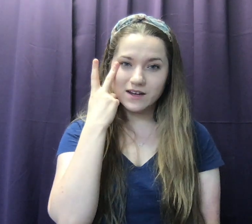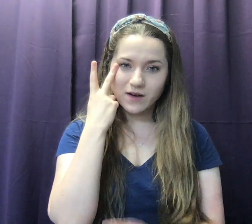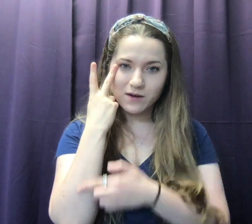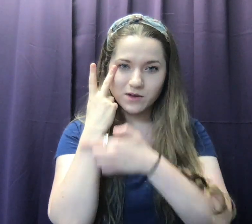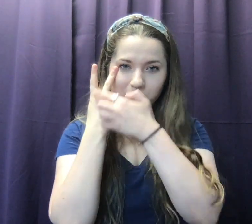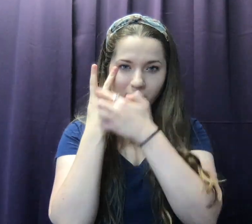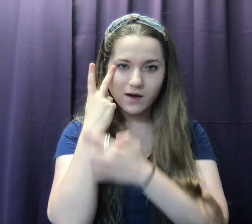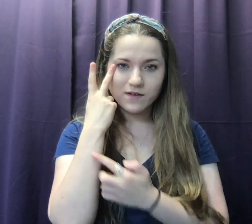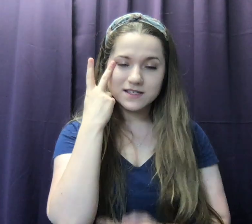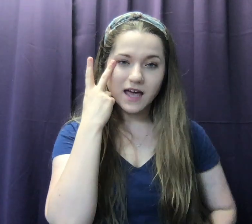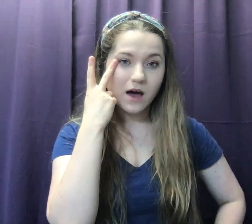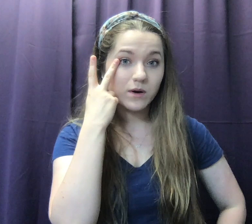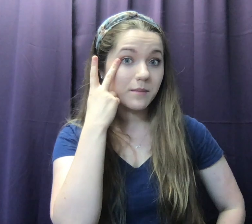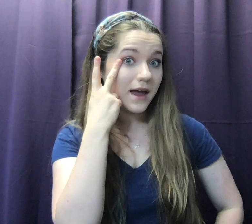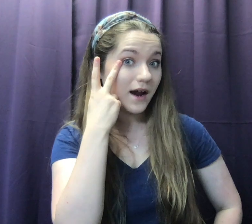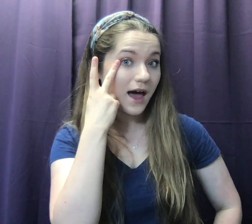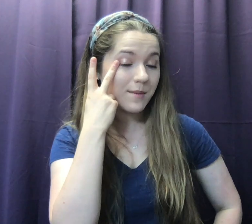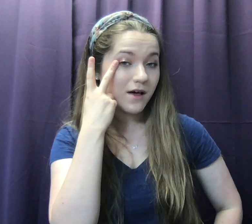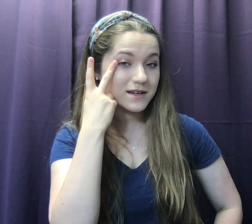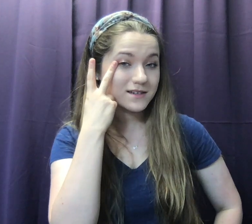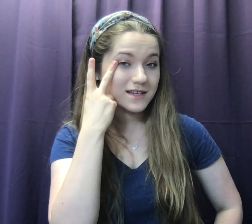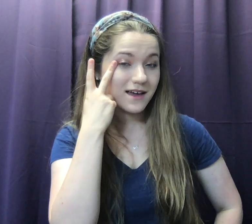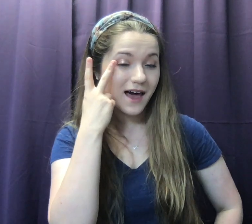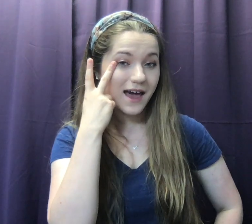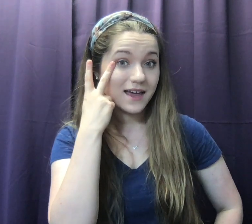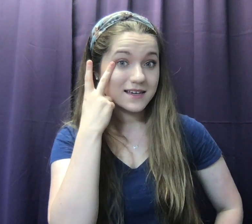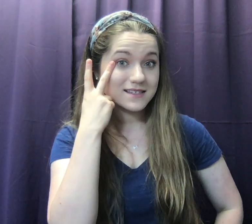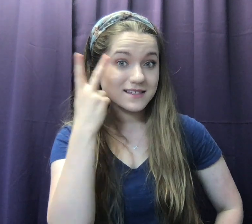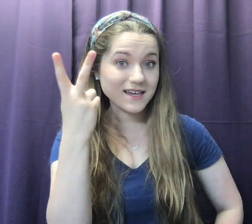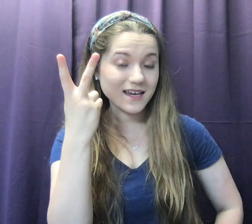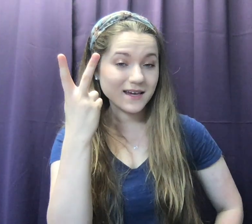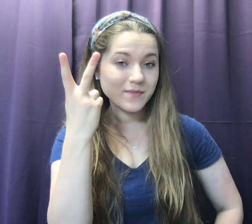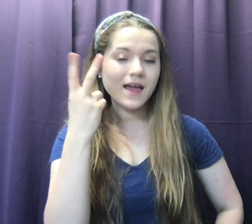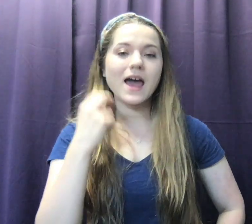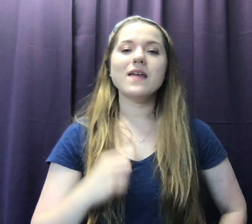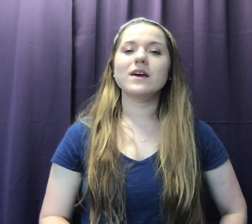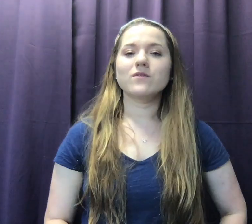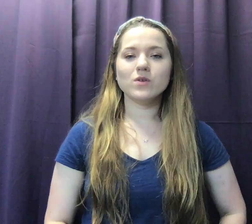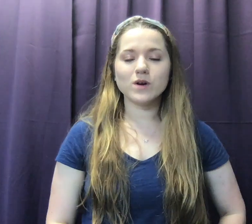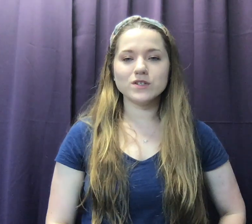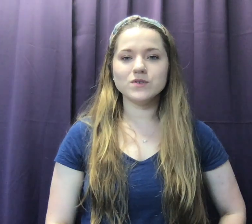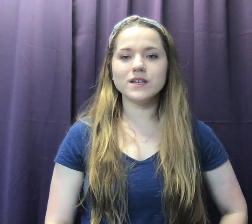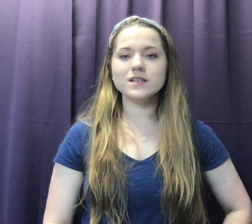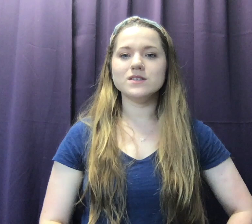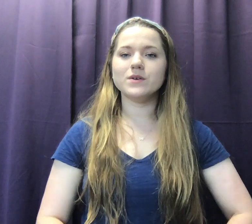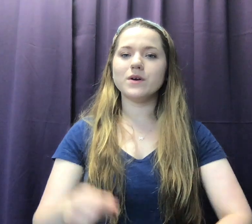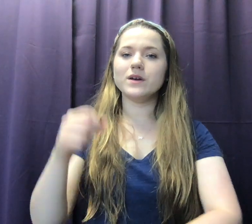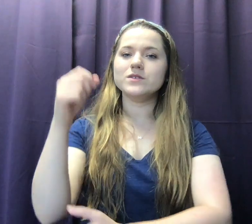okay, with your palm facing outward by your eyeball because you're saying I see. And then for the word trees, you're going to hold